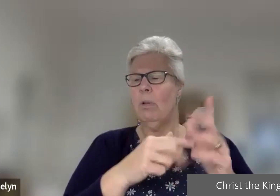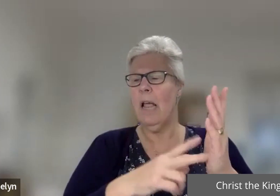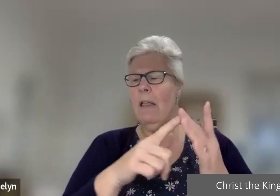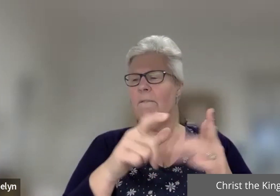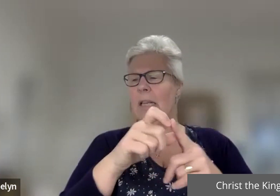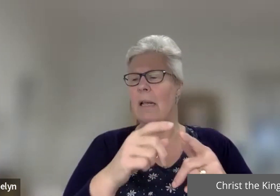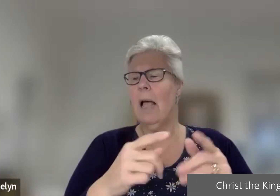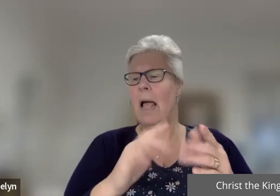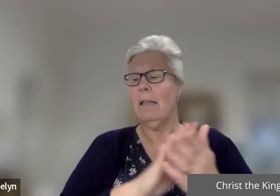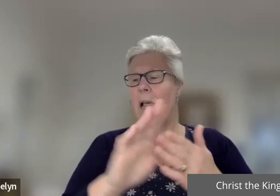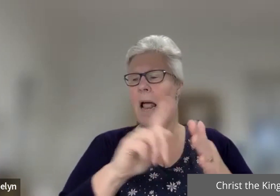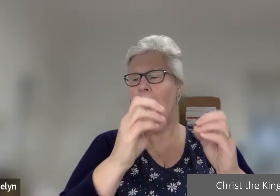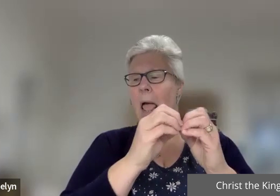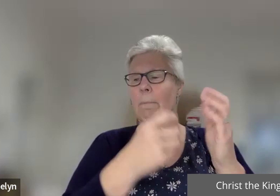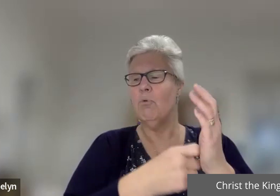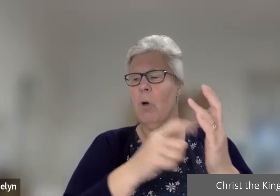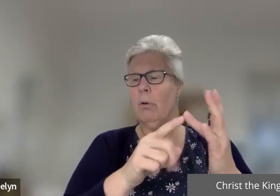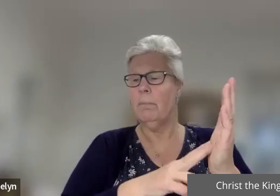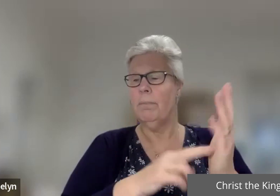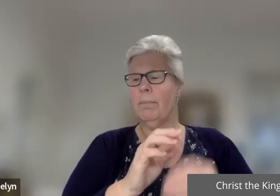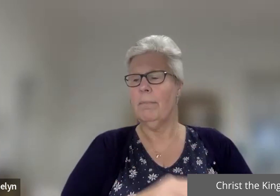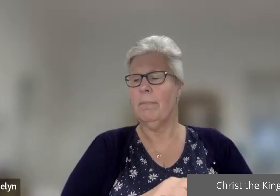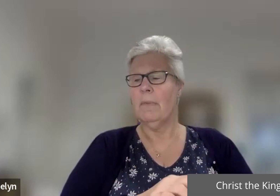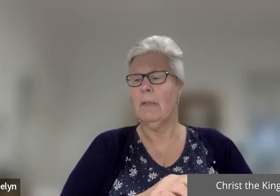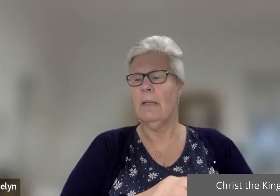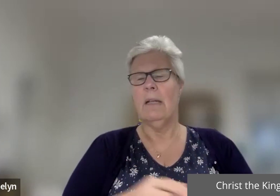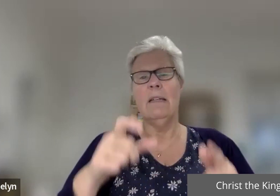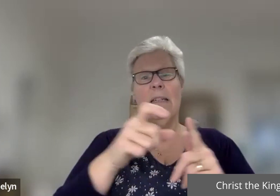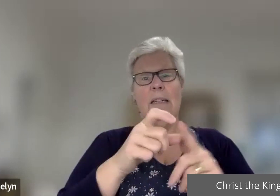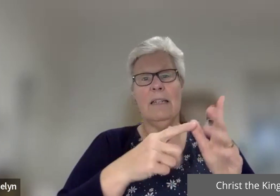came to David at Hebron.